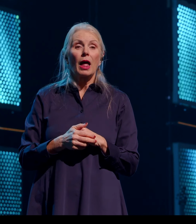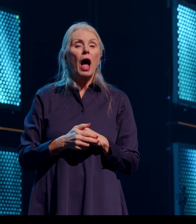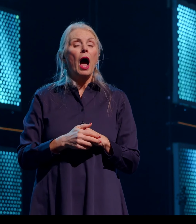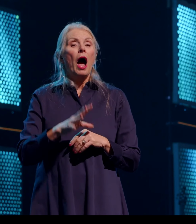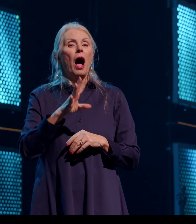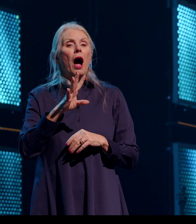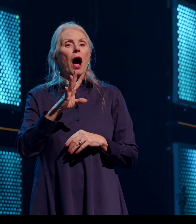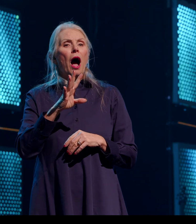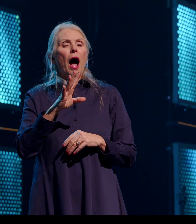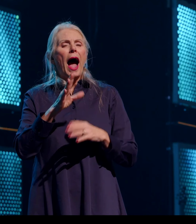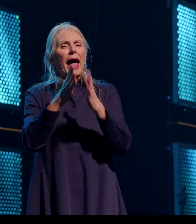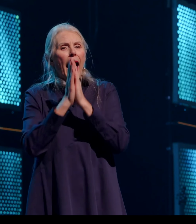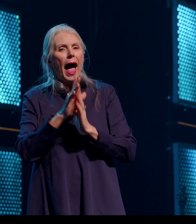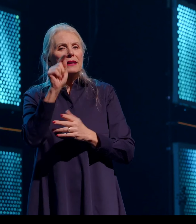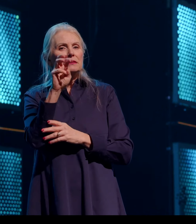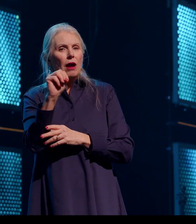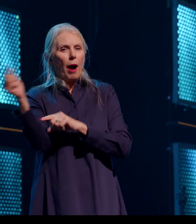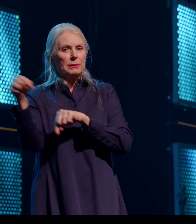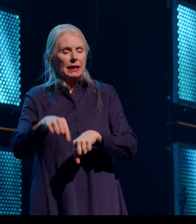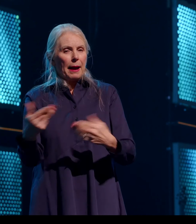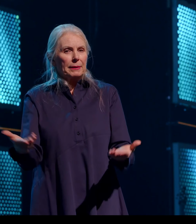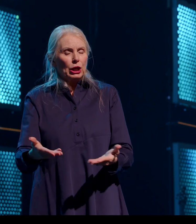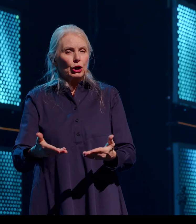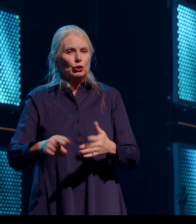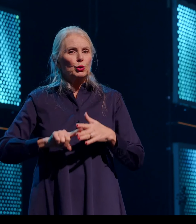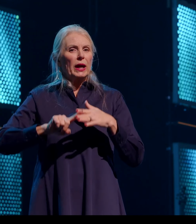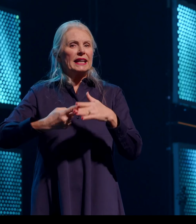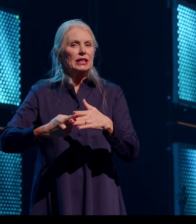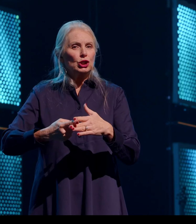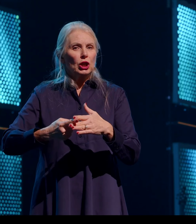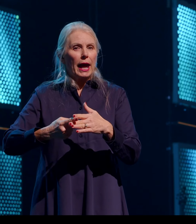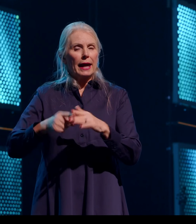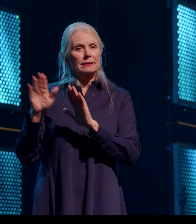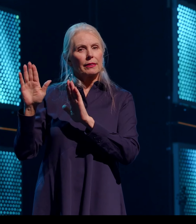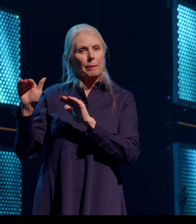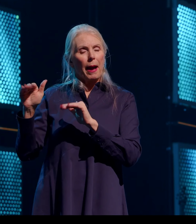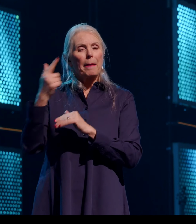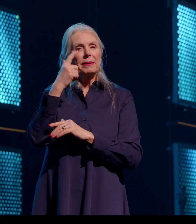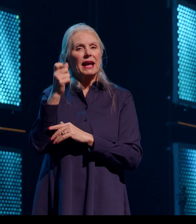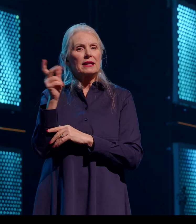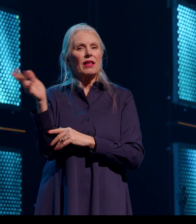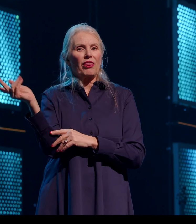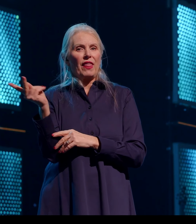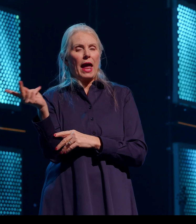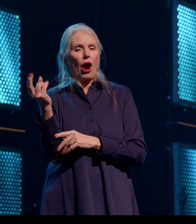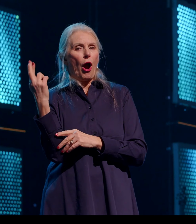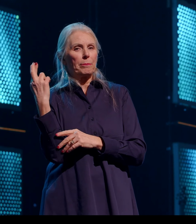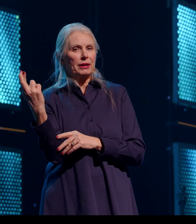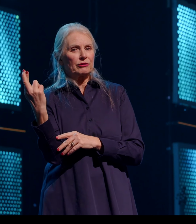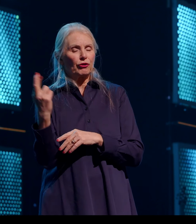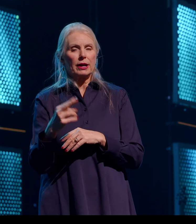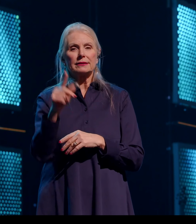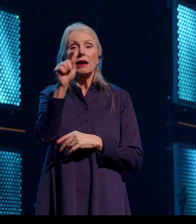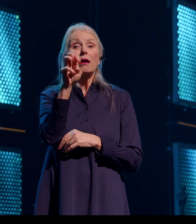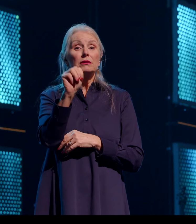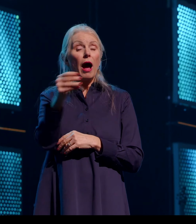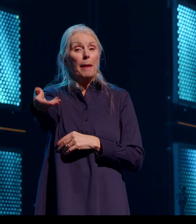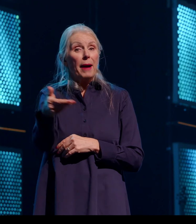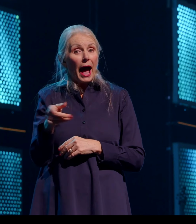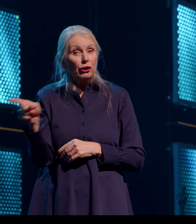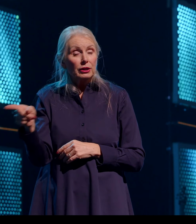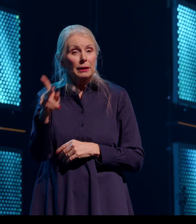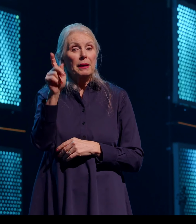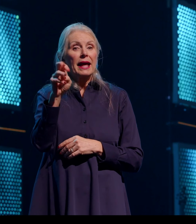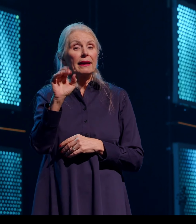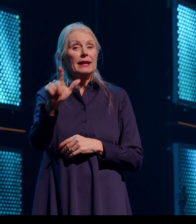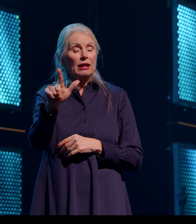I wanted Tom up here to really initiate the goodbye because they're like best friends. Tom hired him. Kendall's